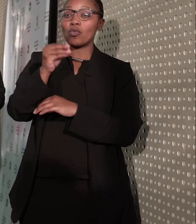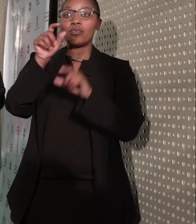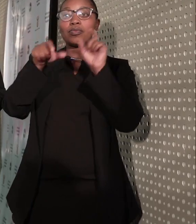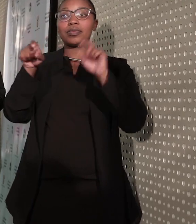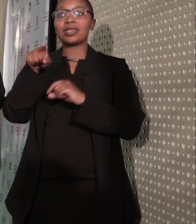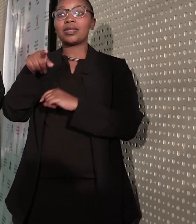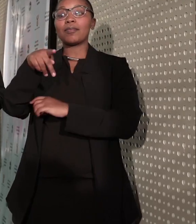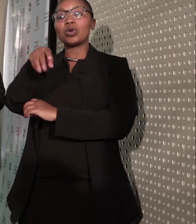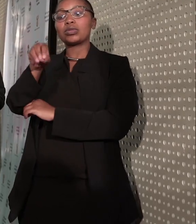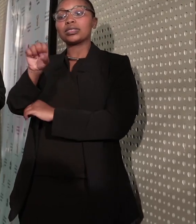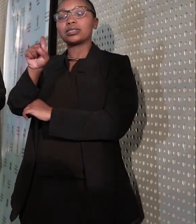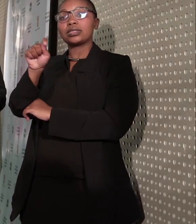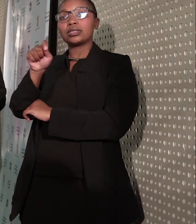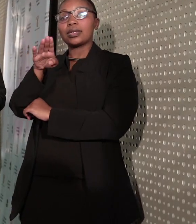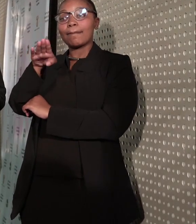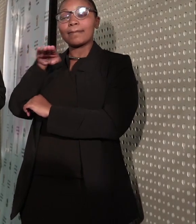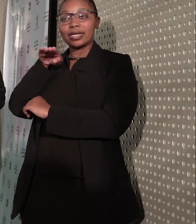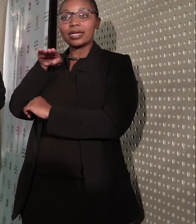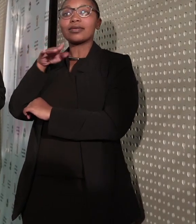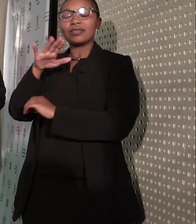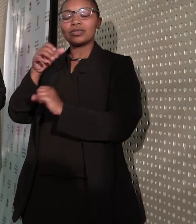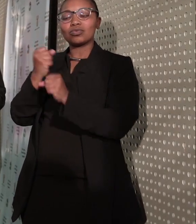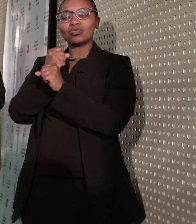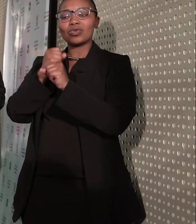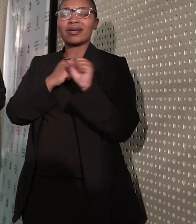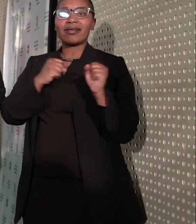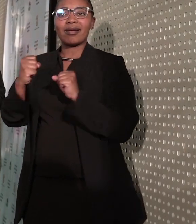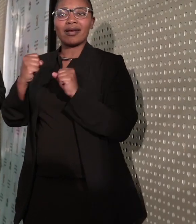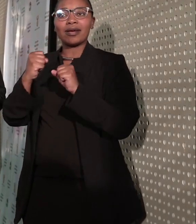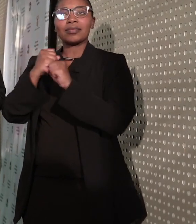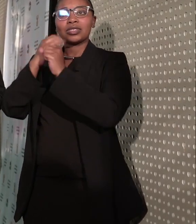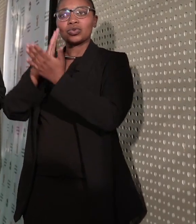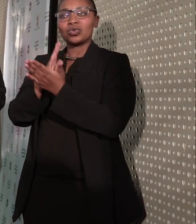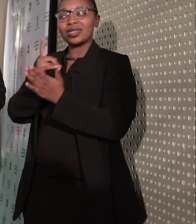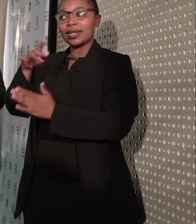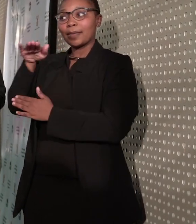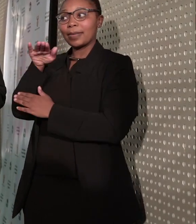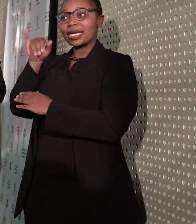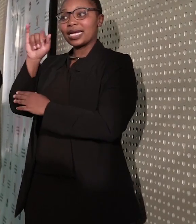tremendous progress towards concluding its banking IT systems.